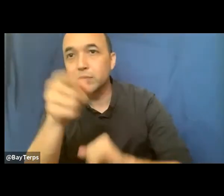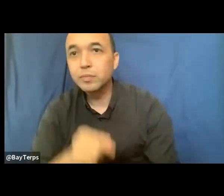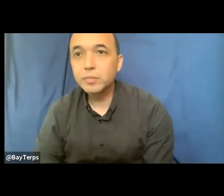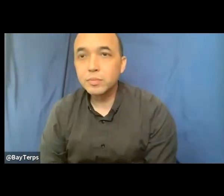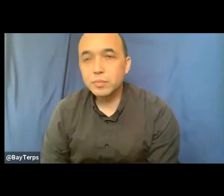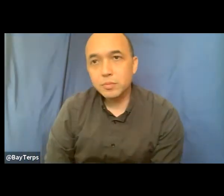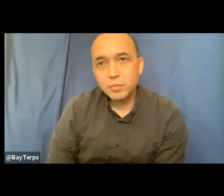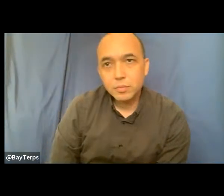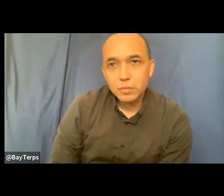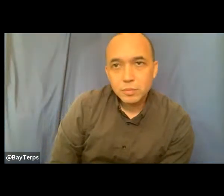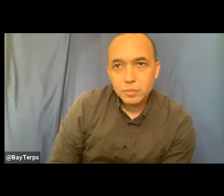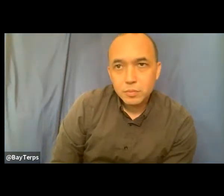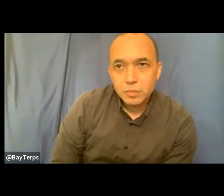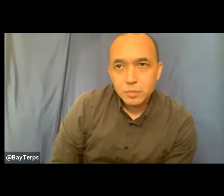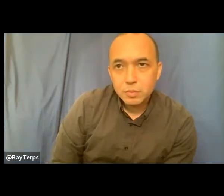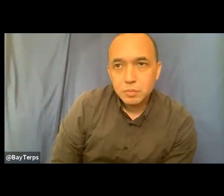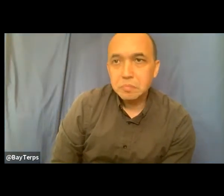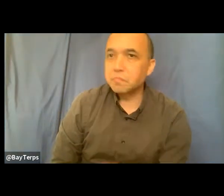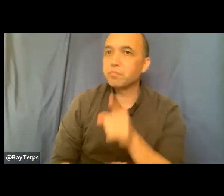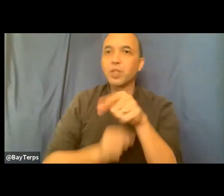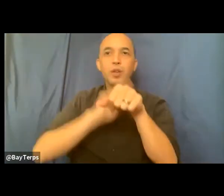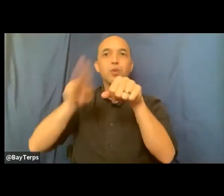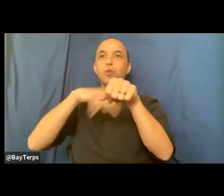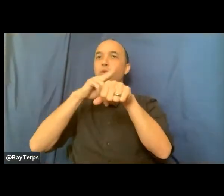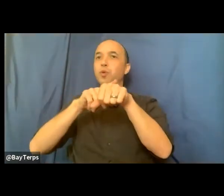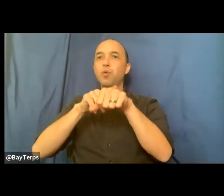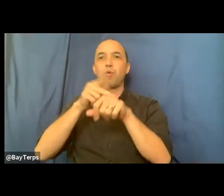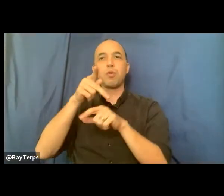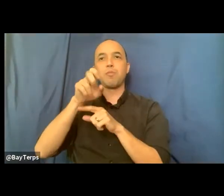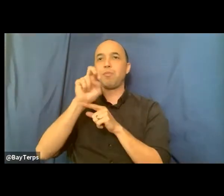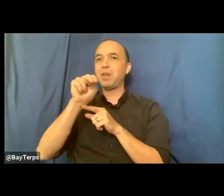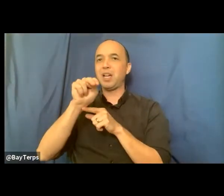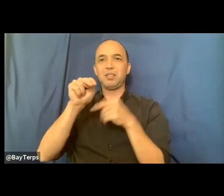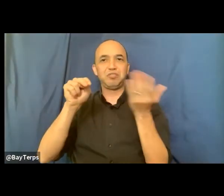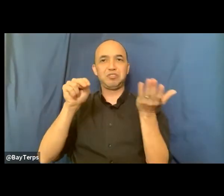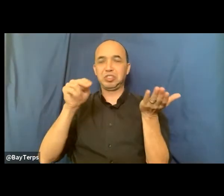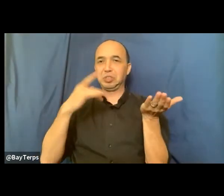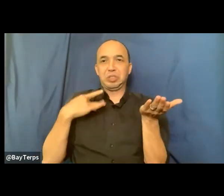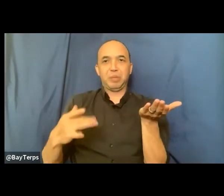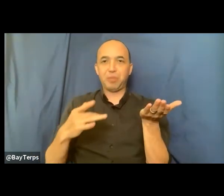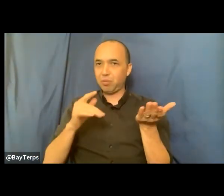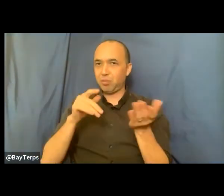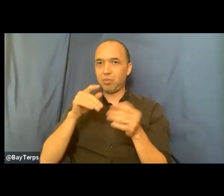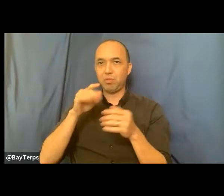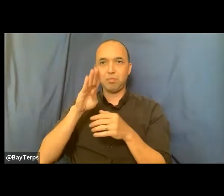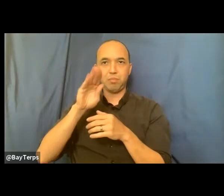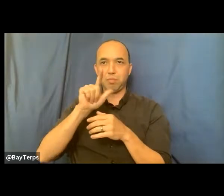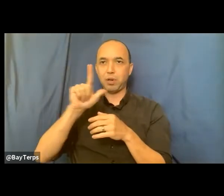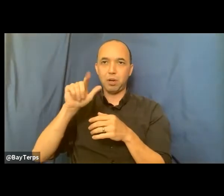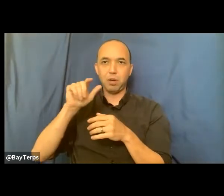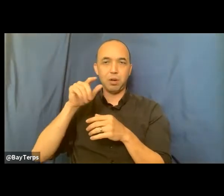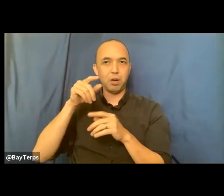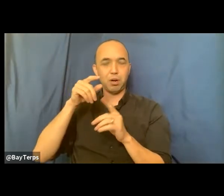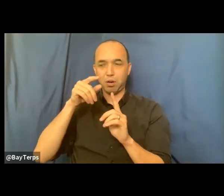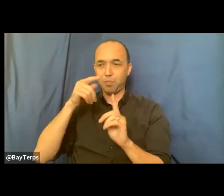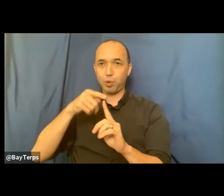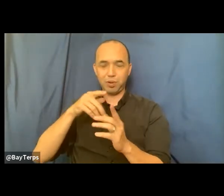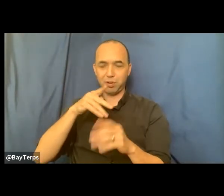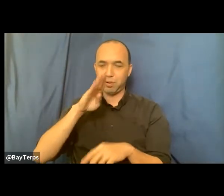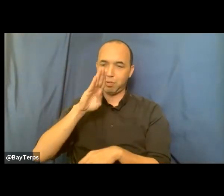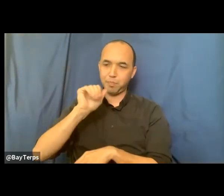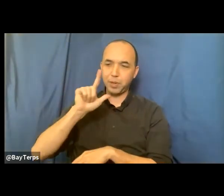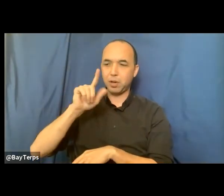So I drew this out with just a regular pen. That's why it's a little hard to see. But, you know, you